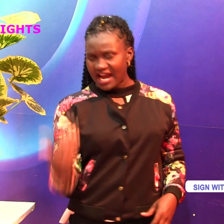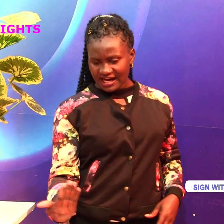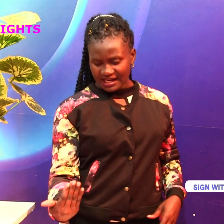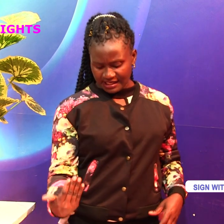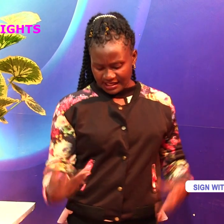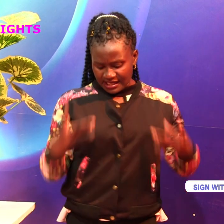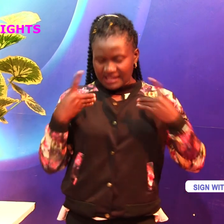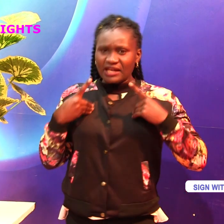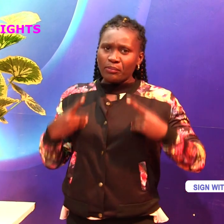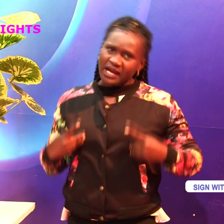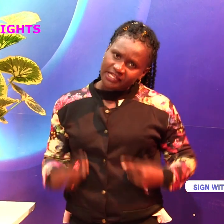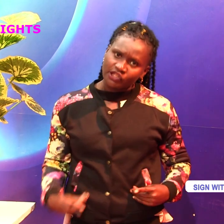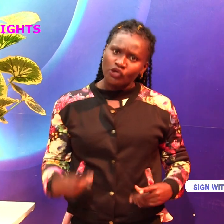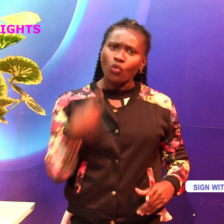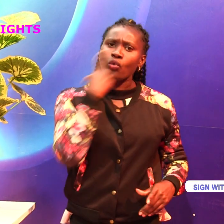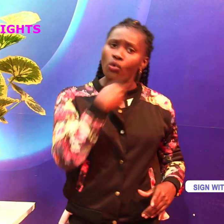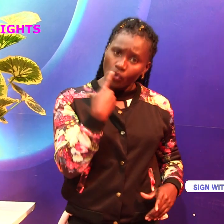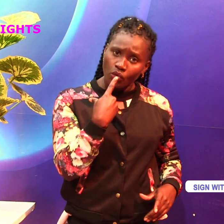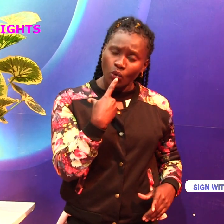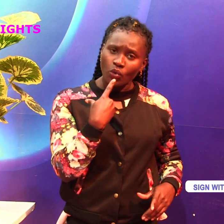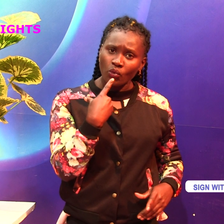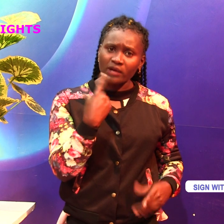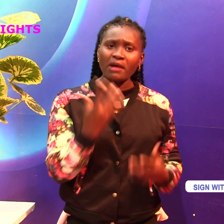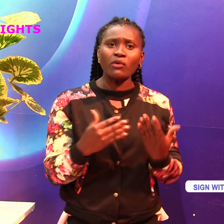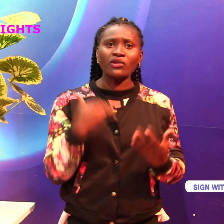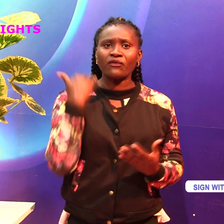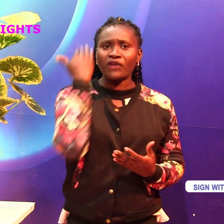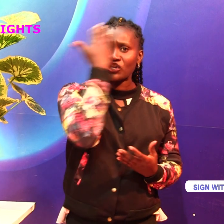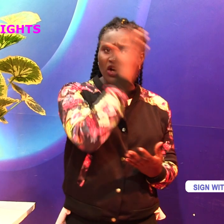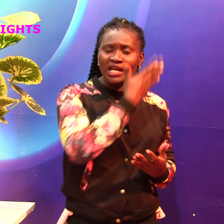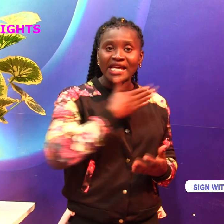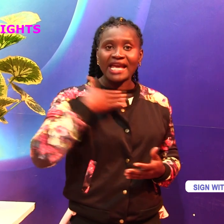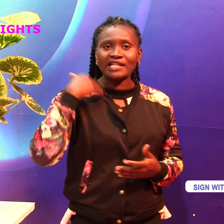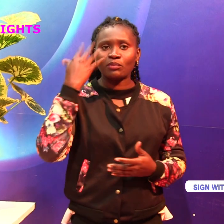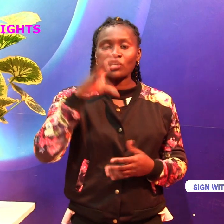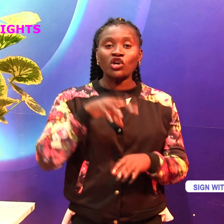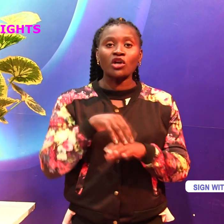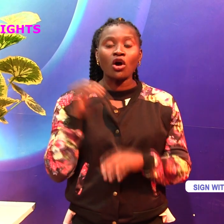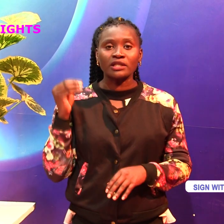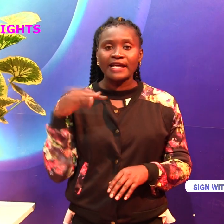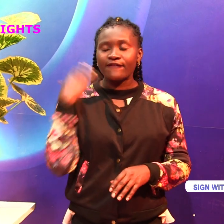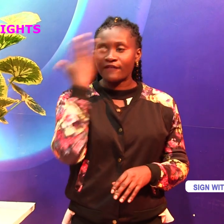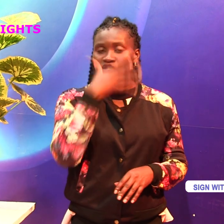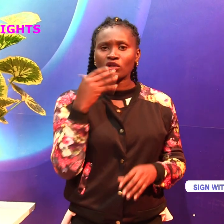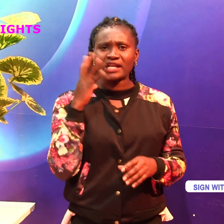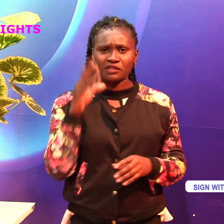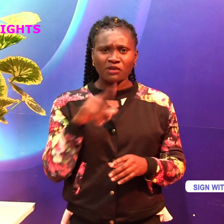Young. Depressed. Who? Remember, with your facial expression on. Facial